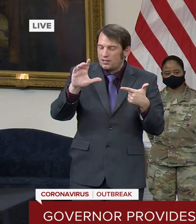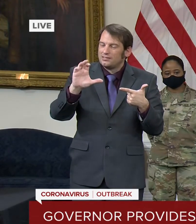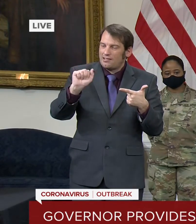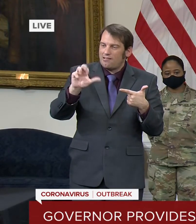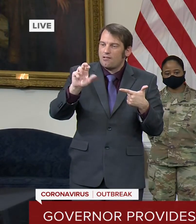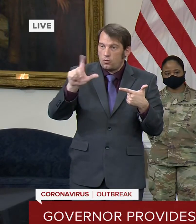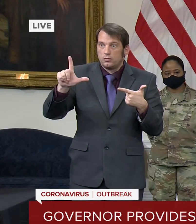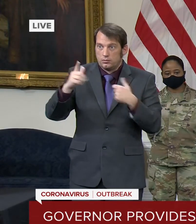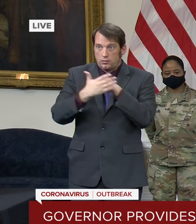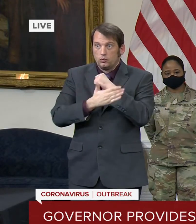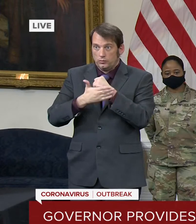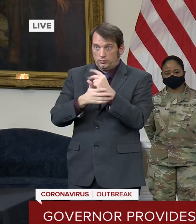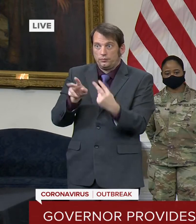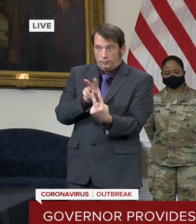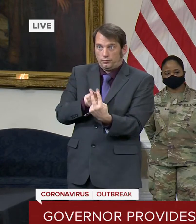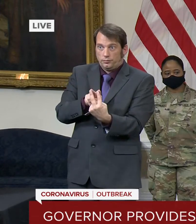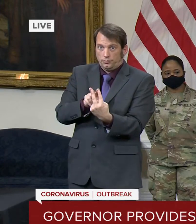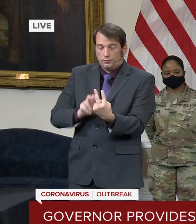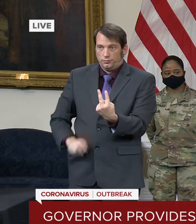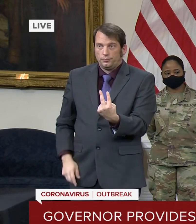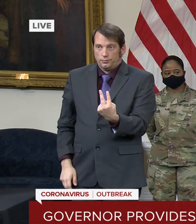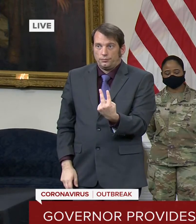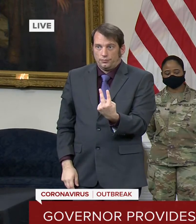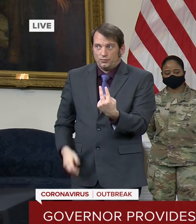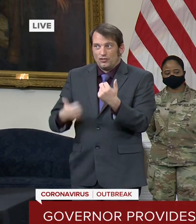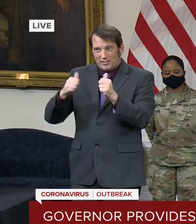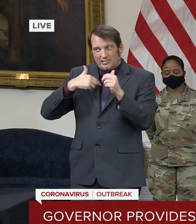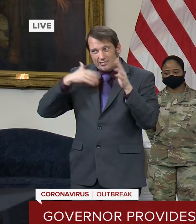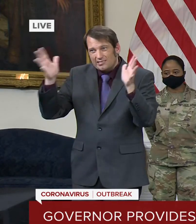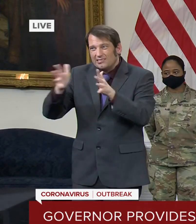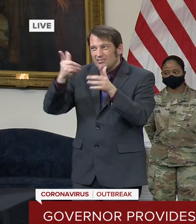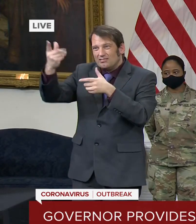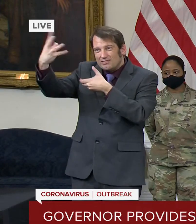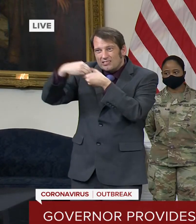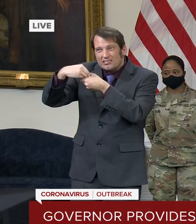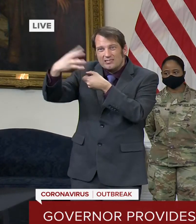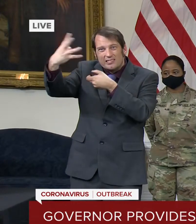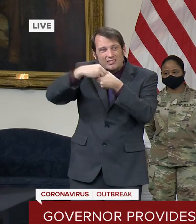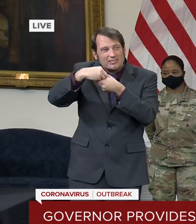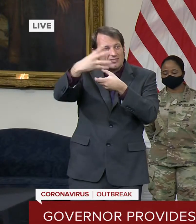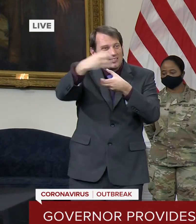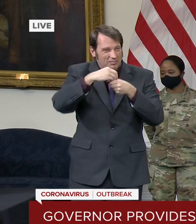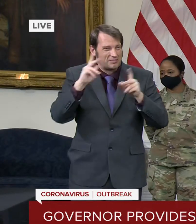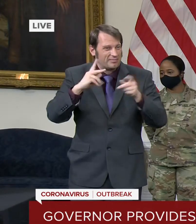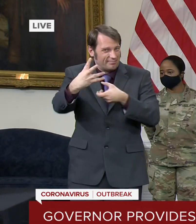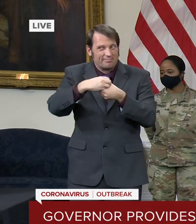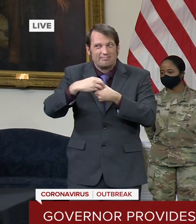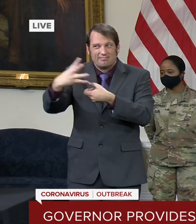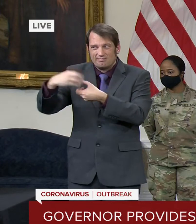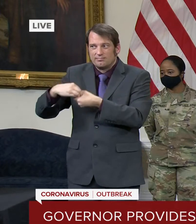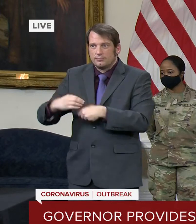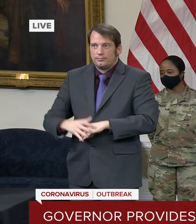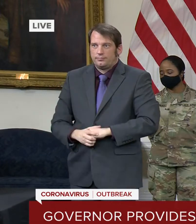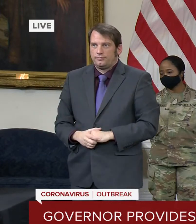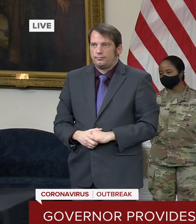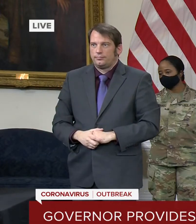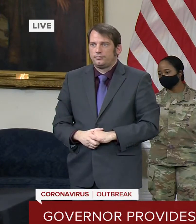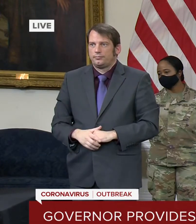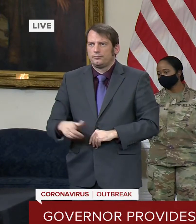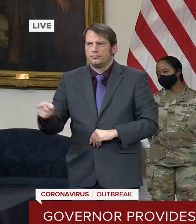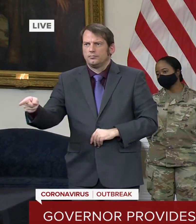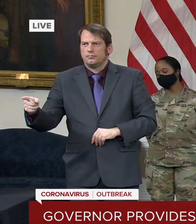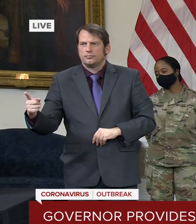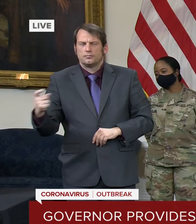of our efforts to get the counties involved in our equity effort. Can I ask a Baltimore City specific